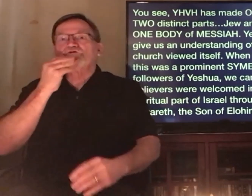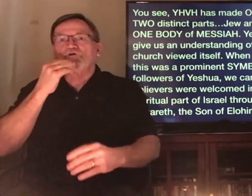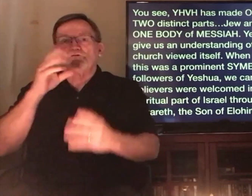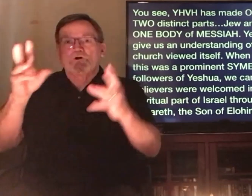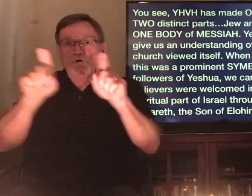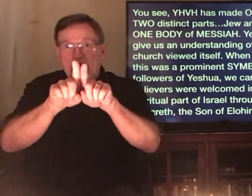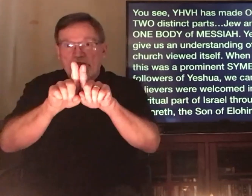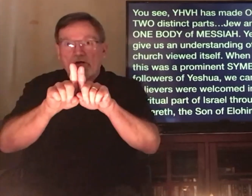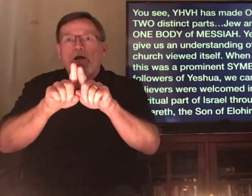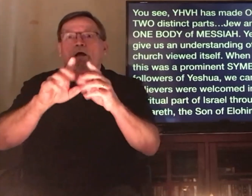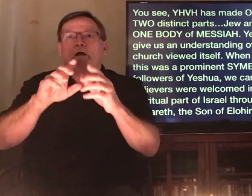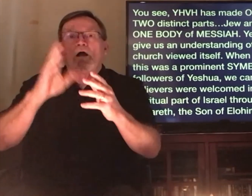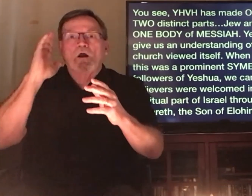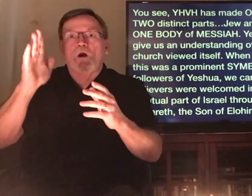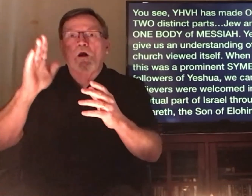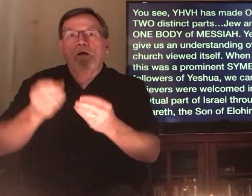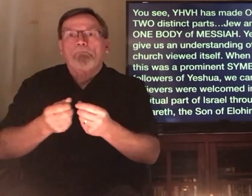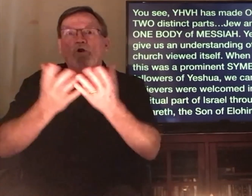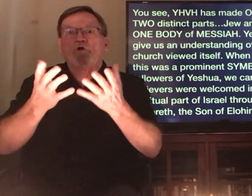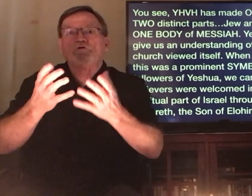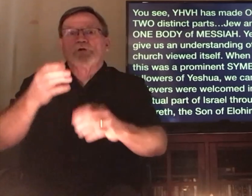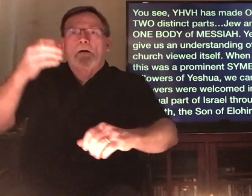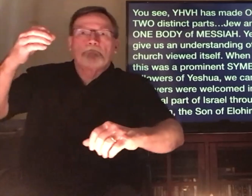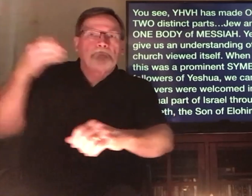sir, we can agree that